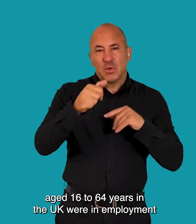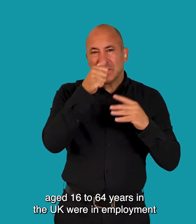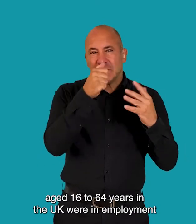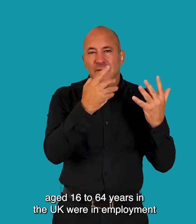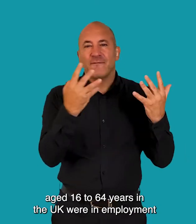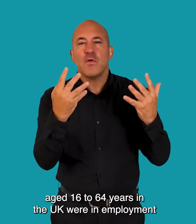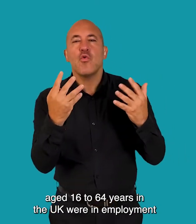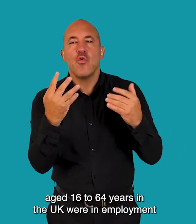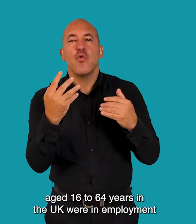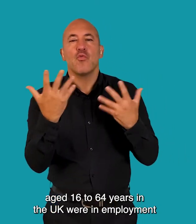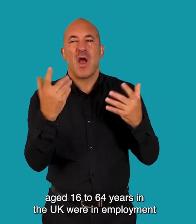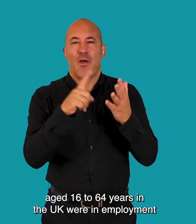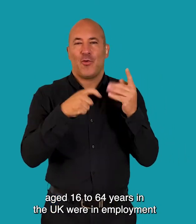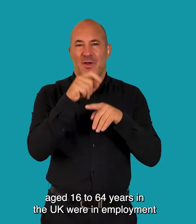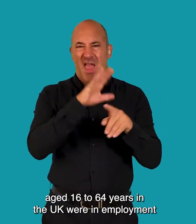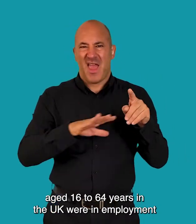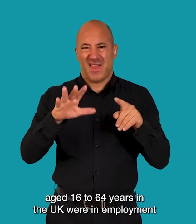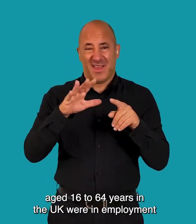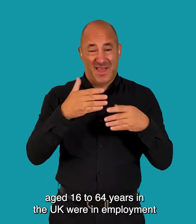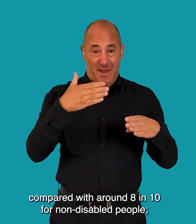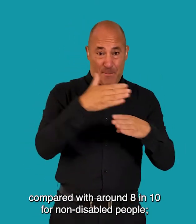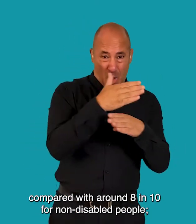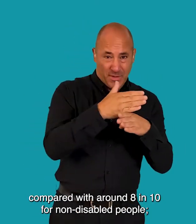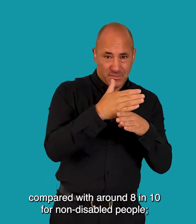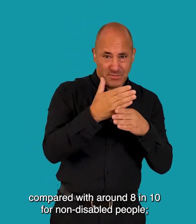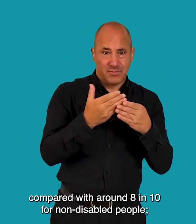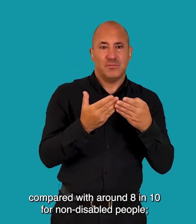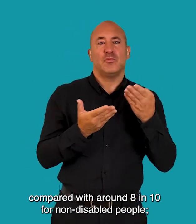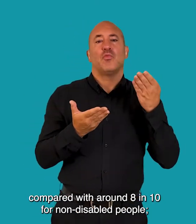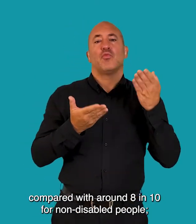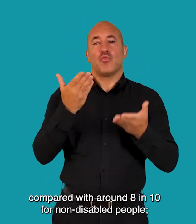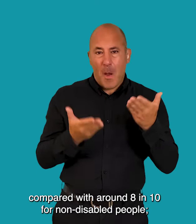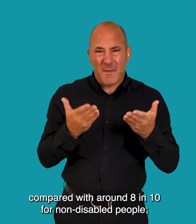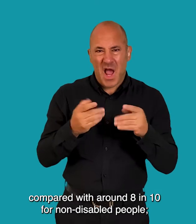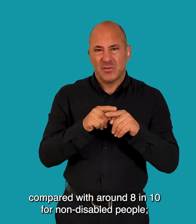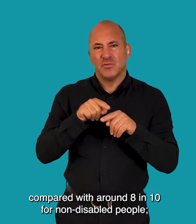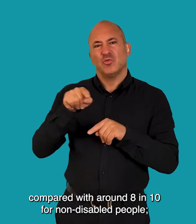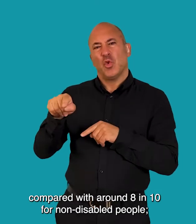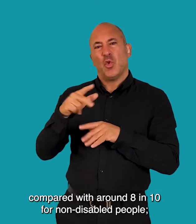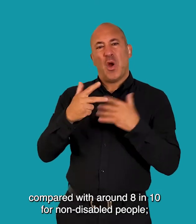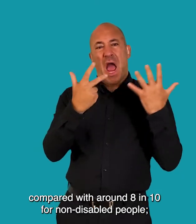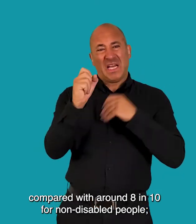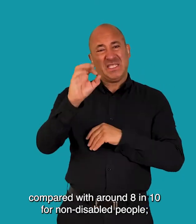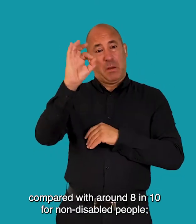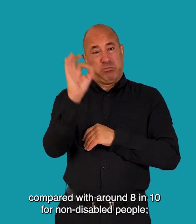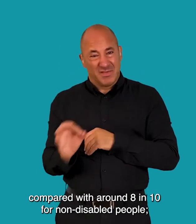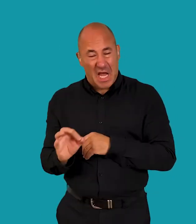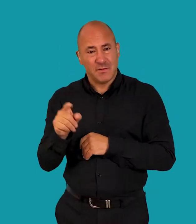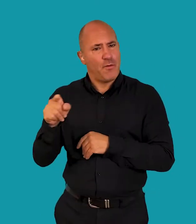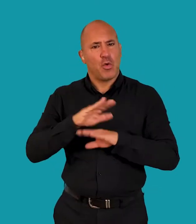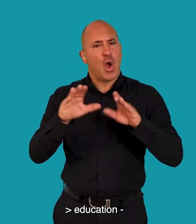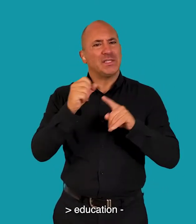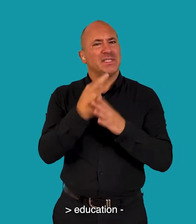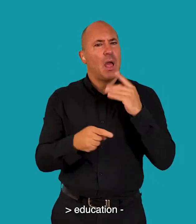years in the UK were in employment, compared with around 8 in 10 for non-disabled people.